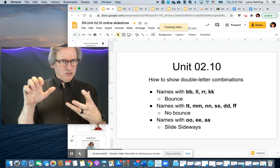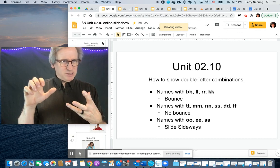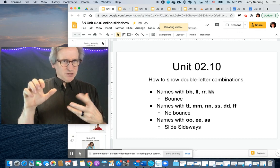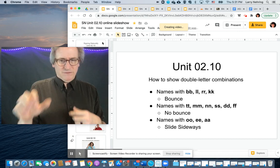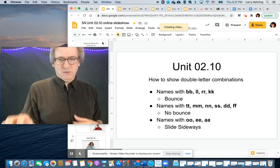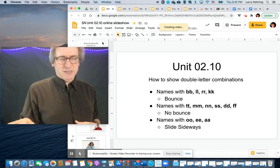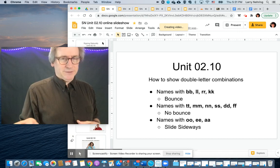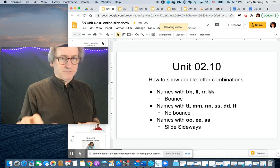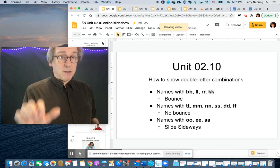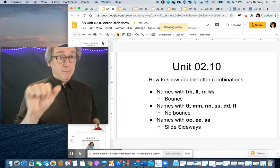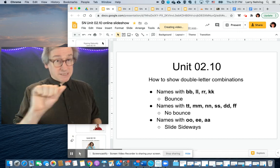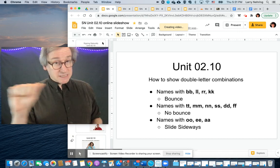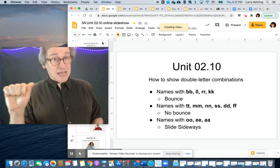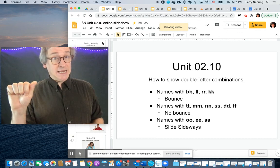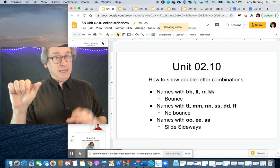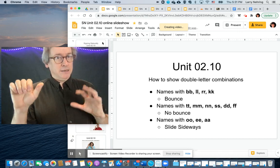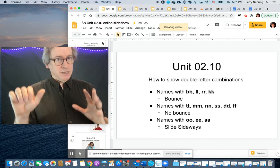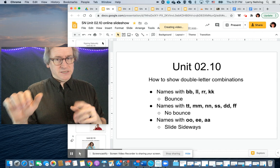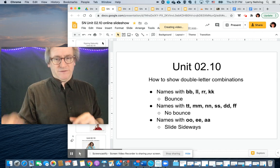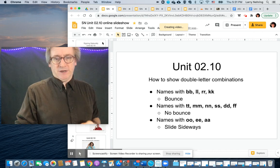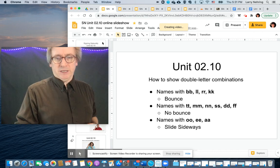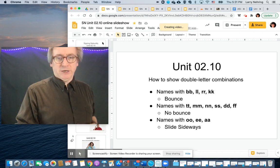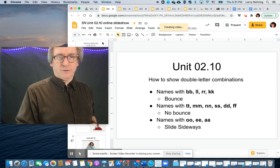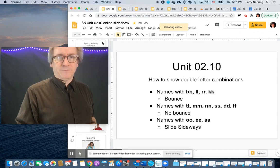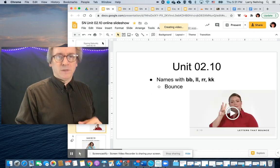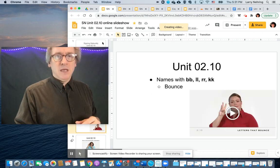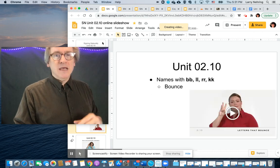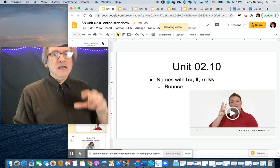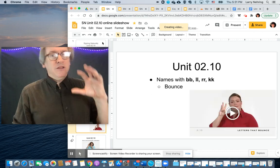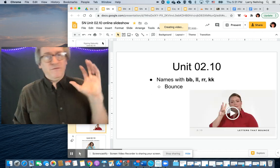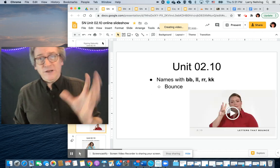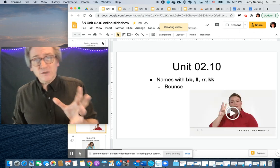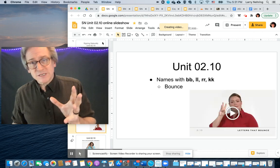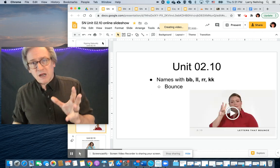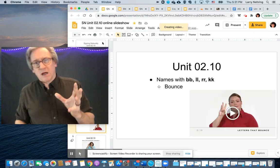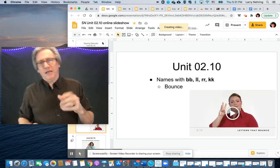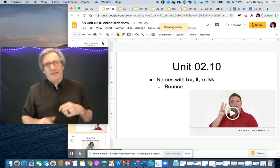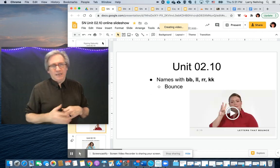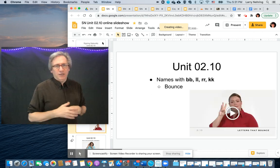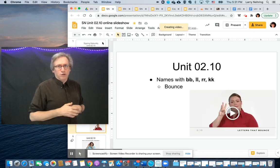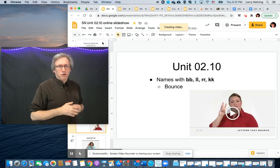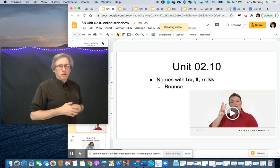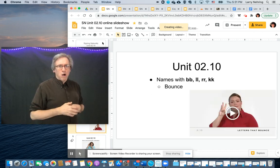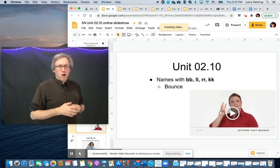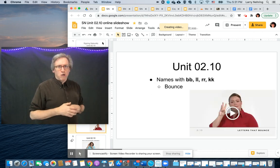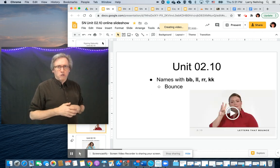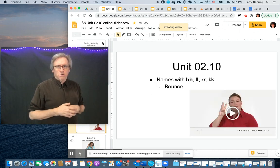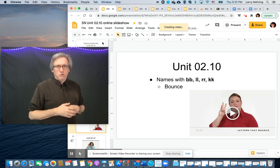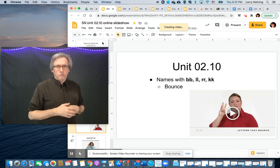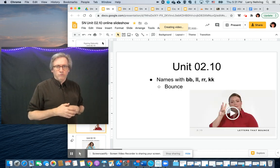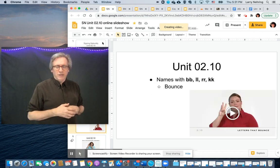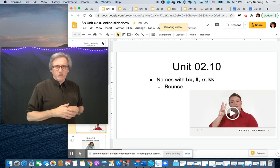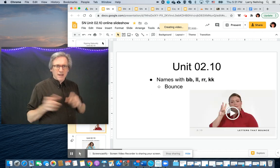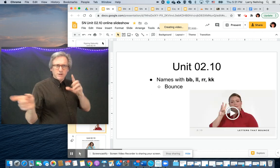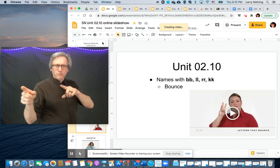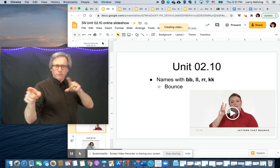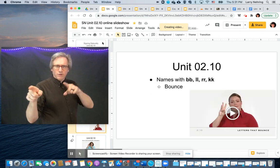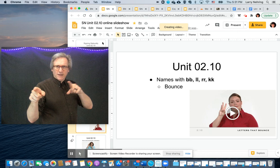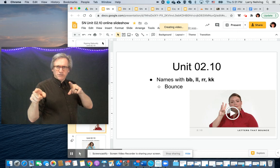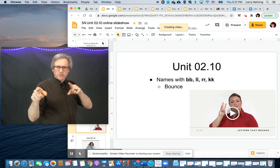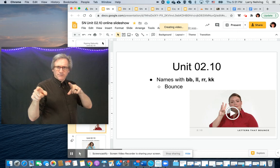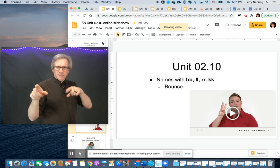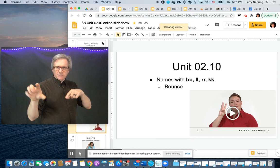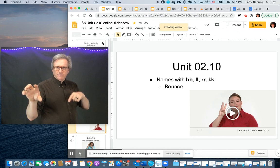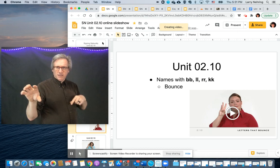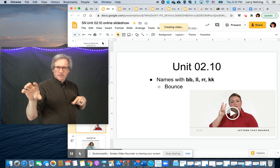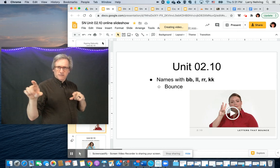It looks confusing, but sliding it is very clear. The videos in here are really good. I'm going to